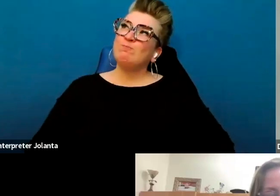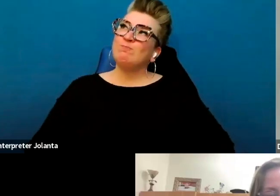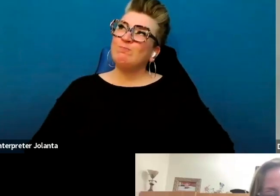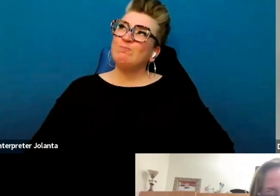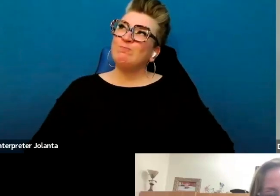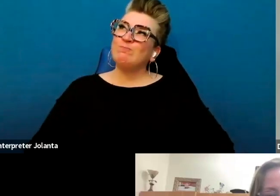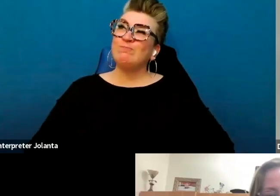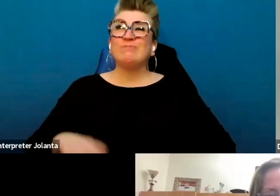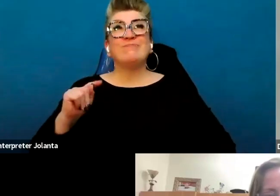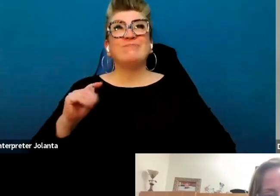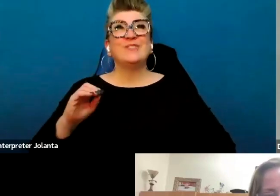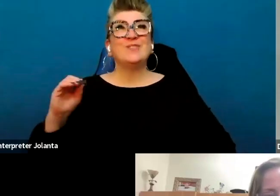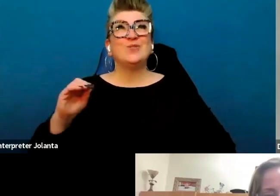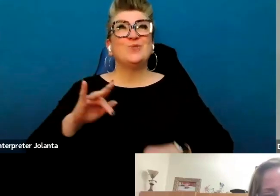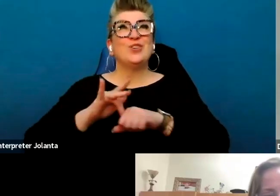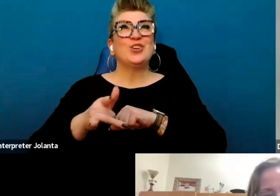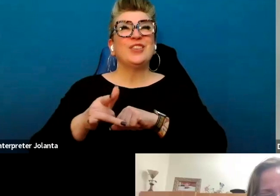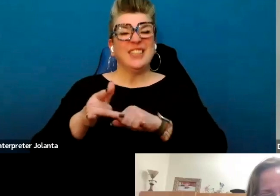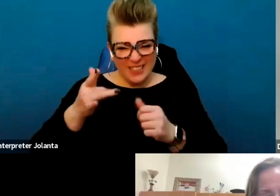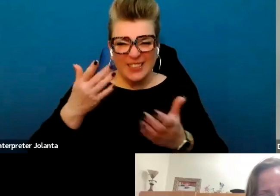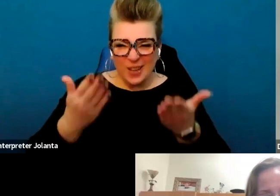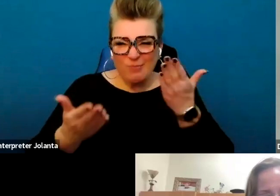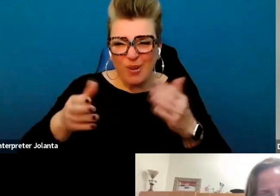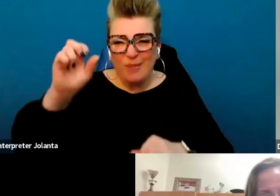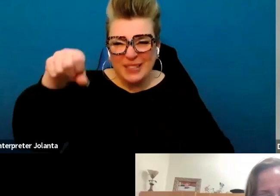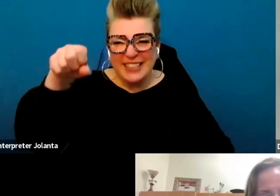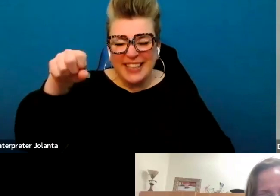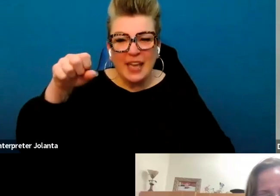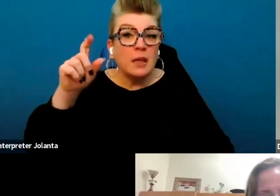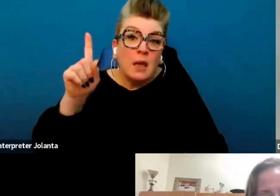too early. Yeah, probably, but I think,